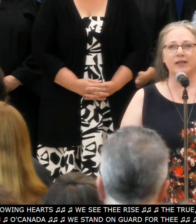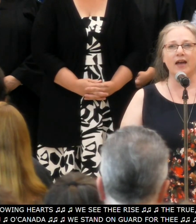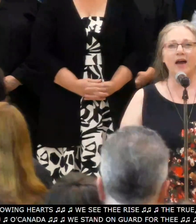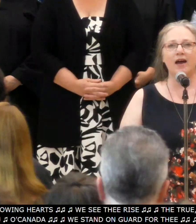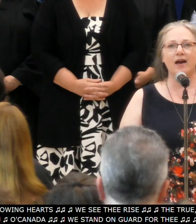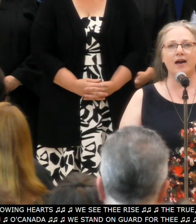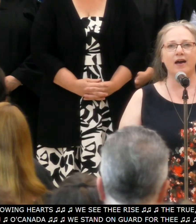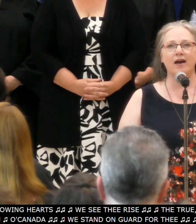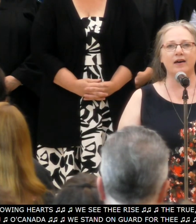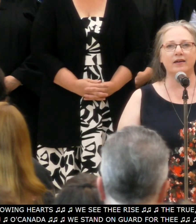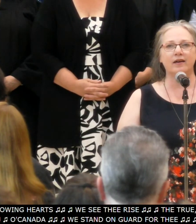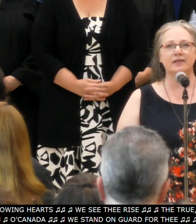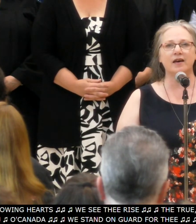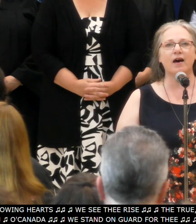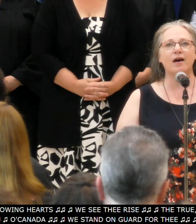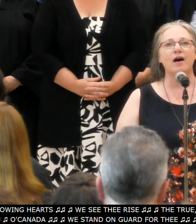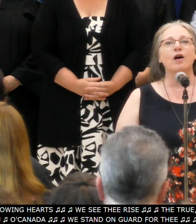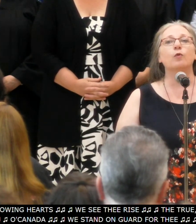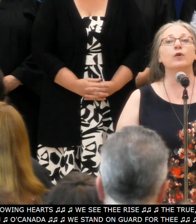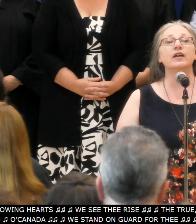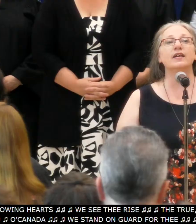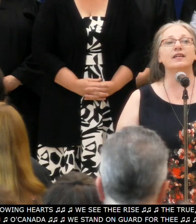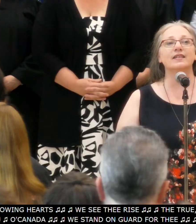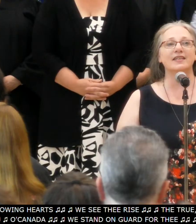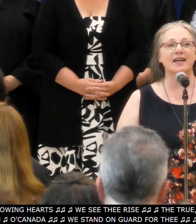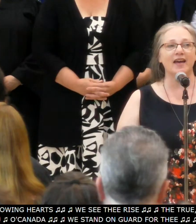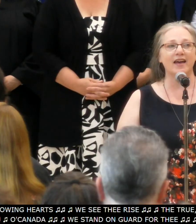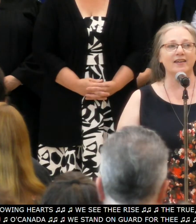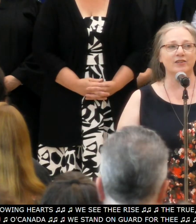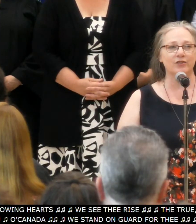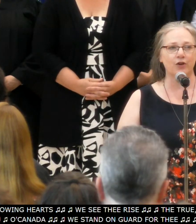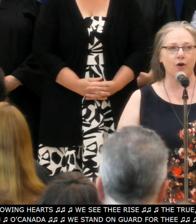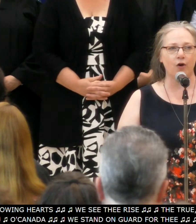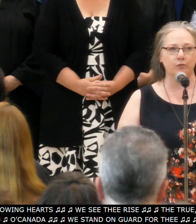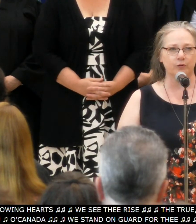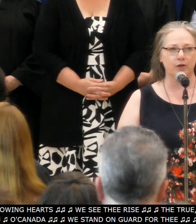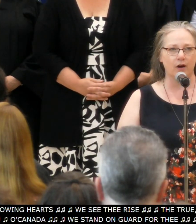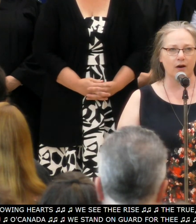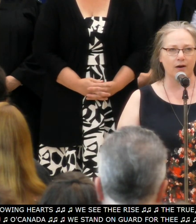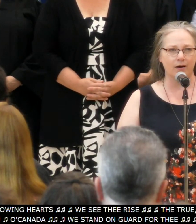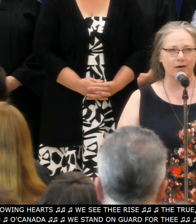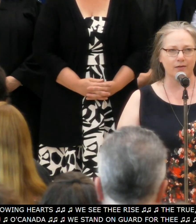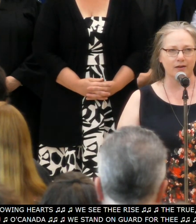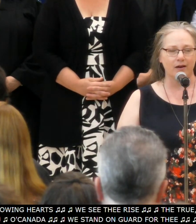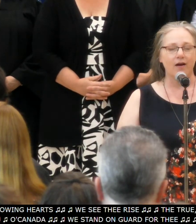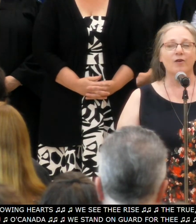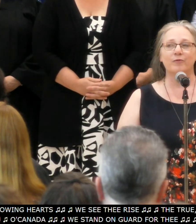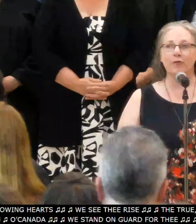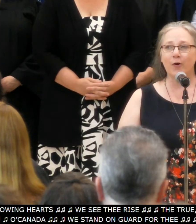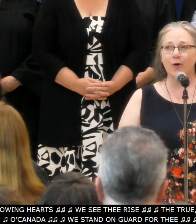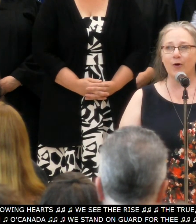Oh, Canada, we stand on guard